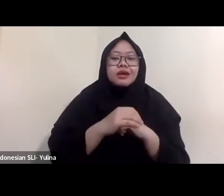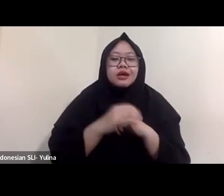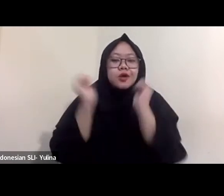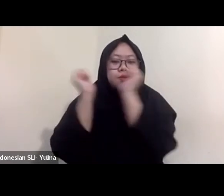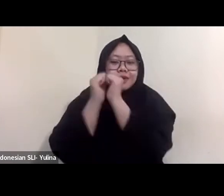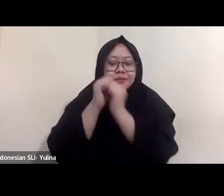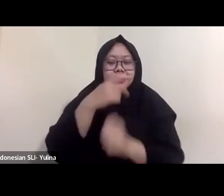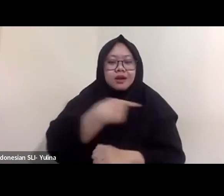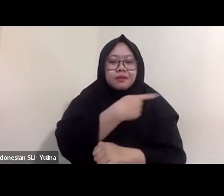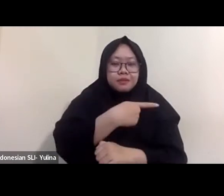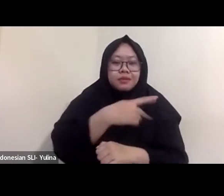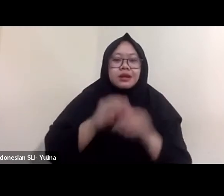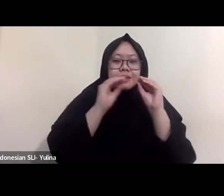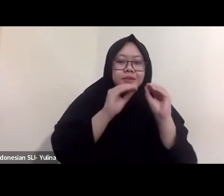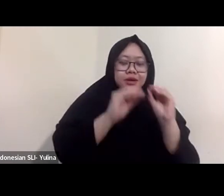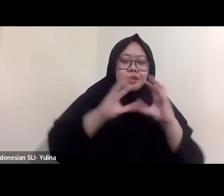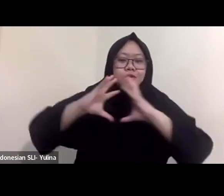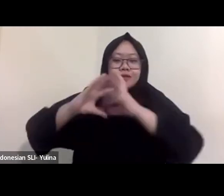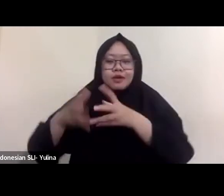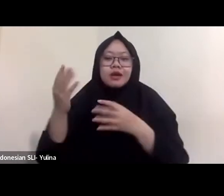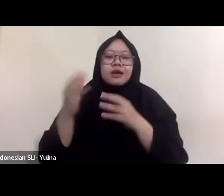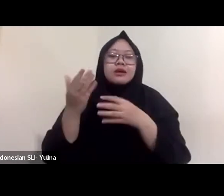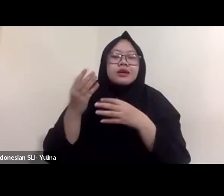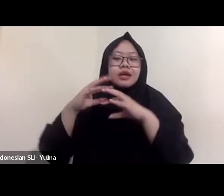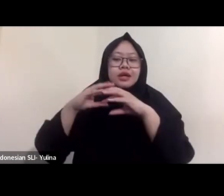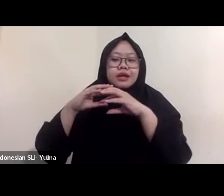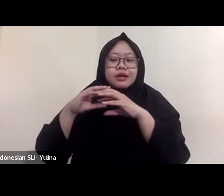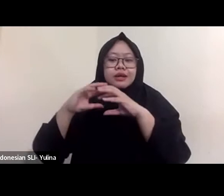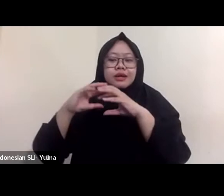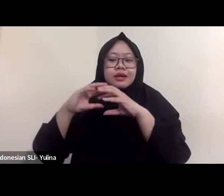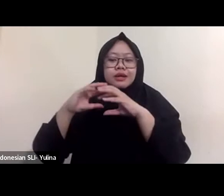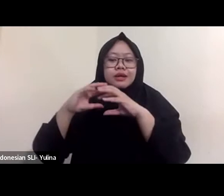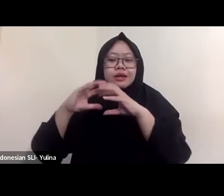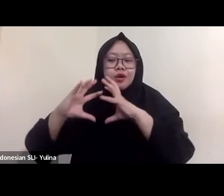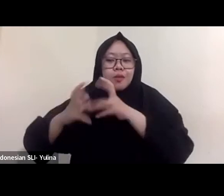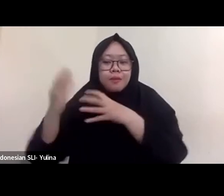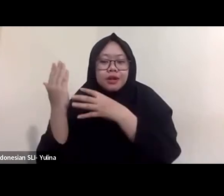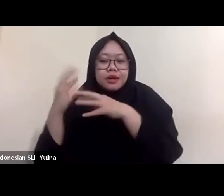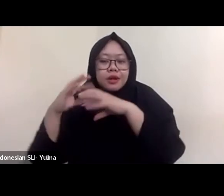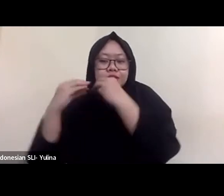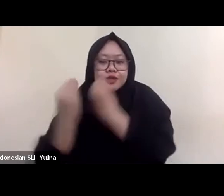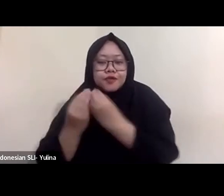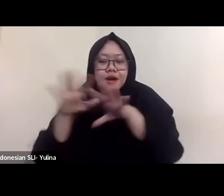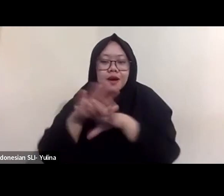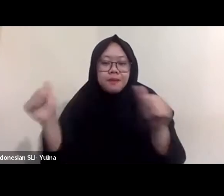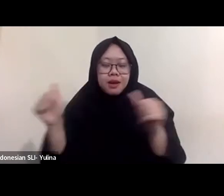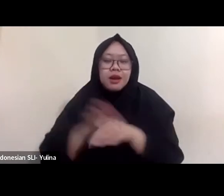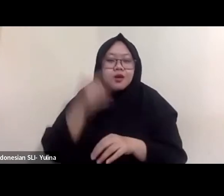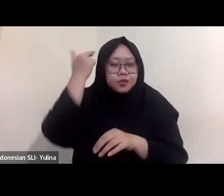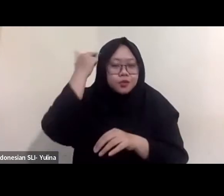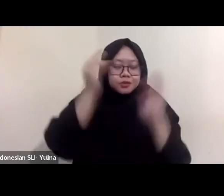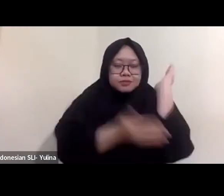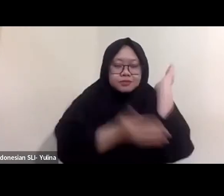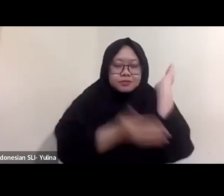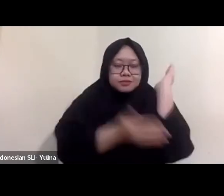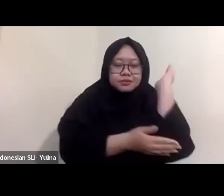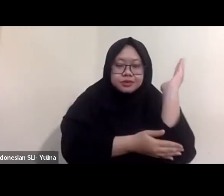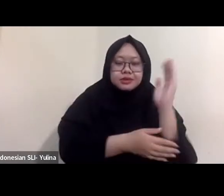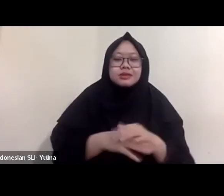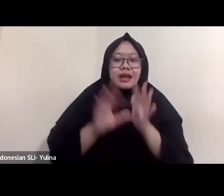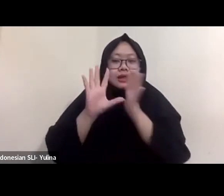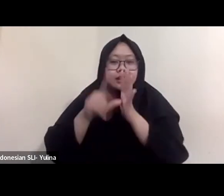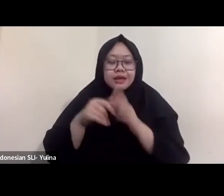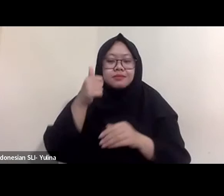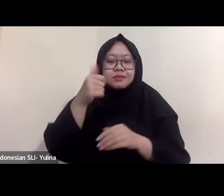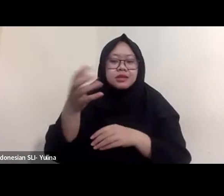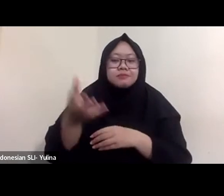this presentation and this sharing, we can learn how G20 member countries and special invitees are thinking about addressing disparities in